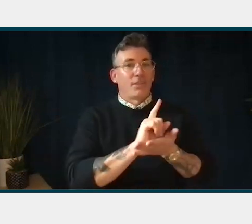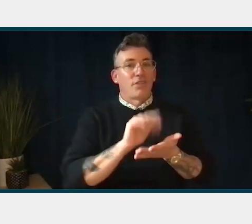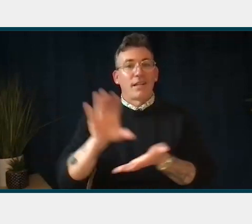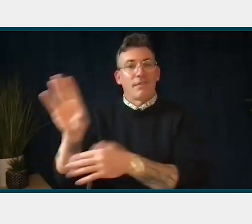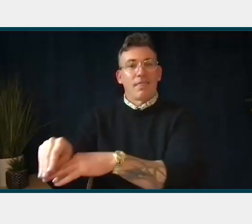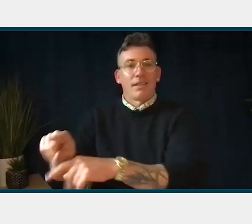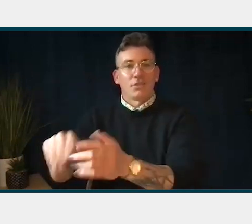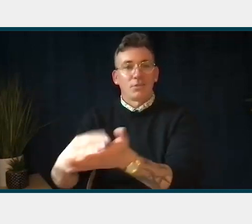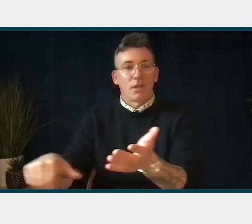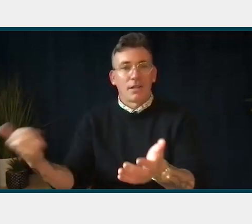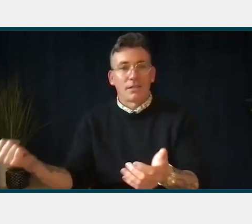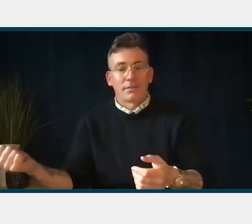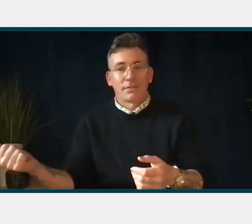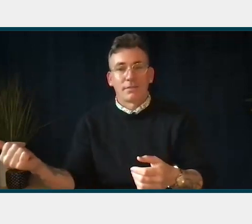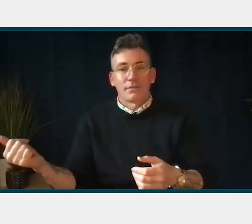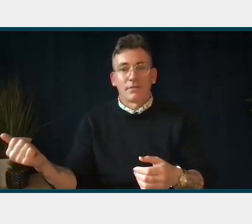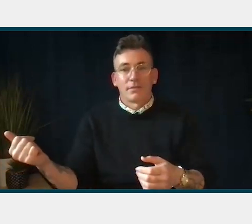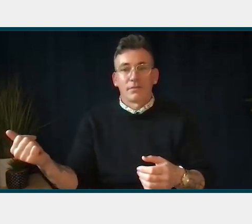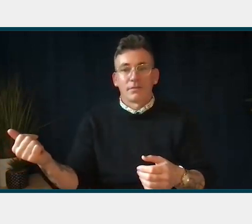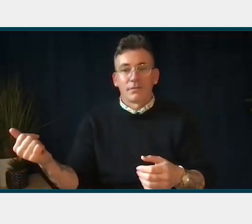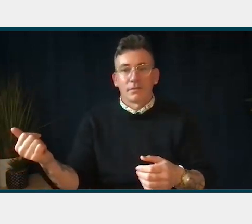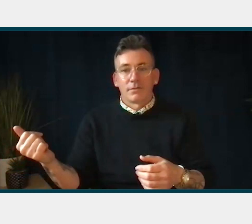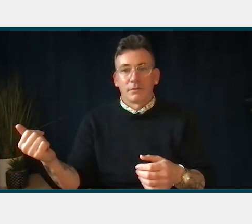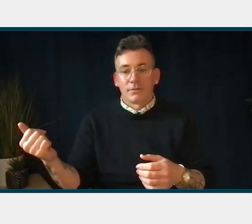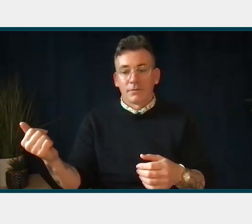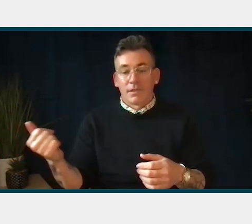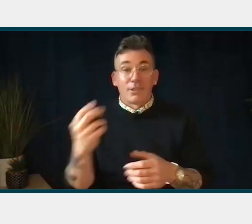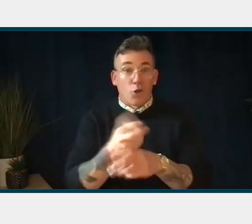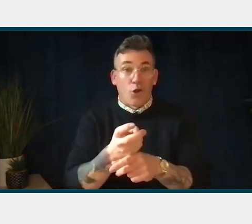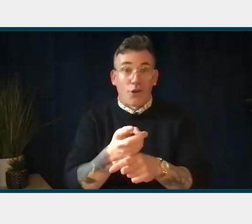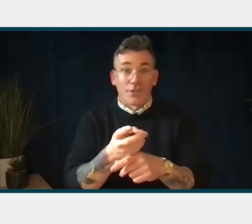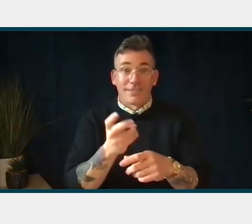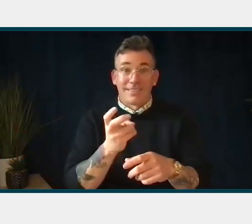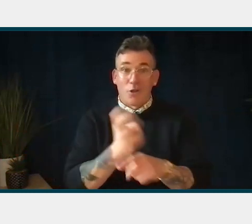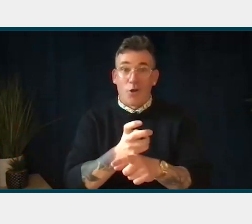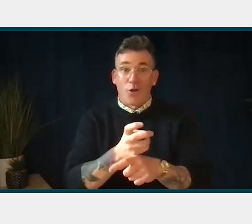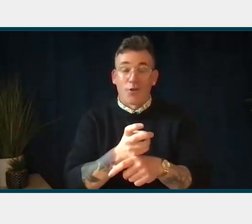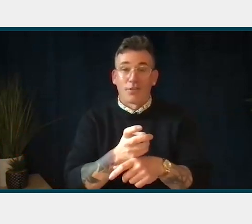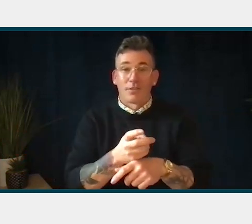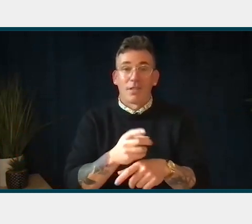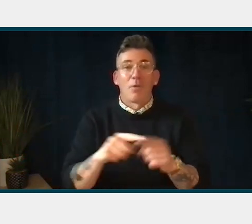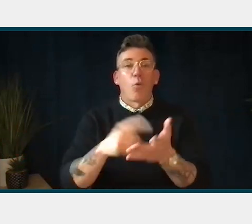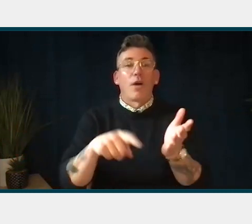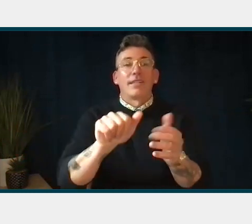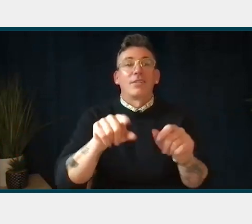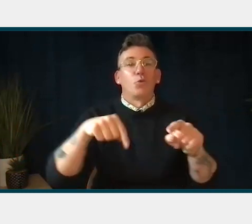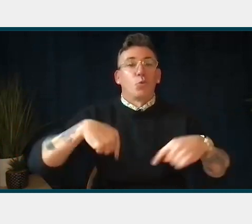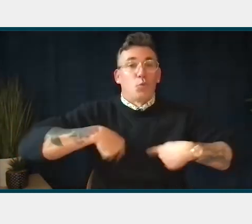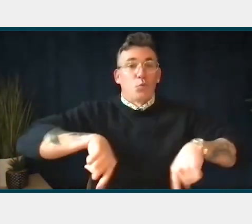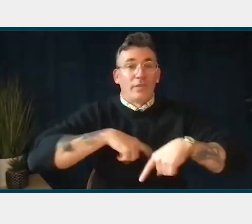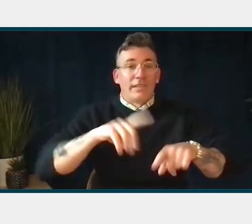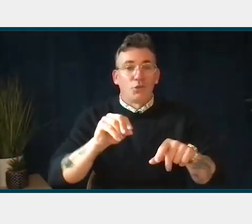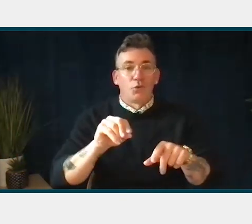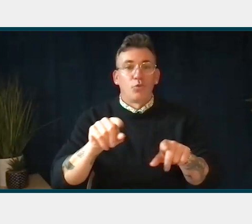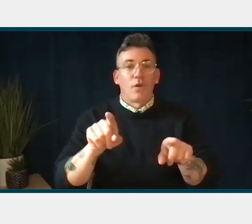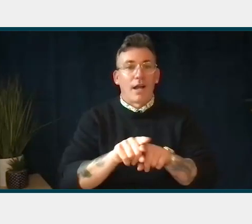You cannot continue to profit on privilege by means of oppressing someone else. And that's hard.